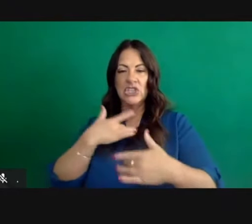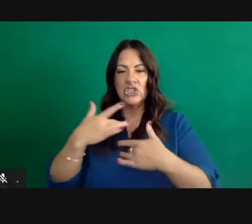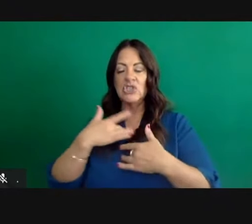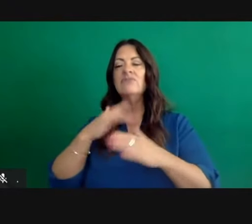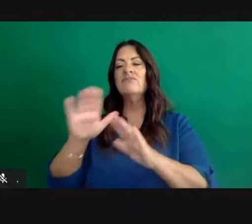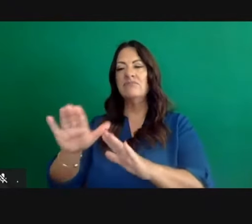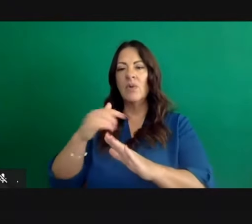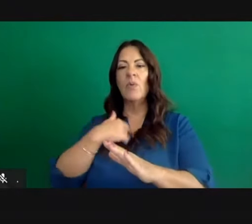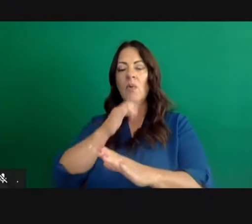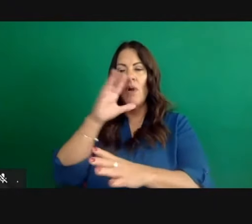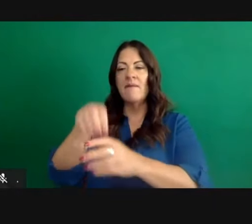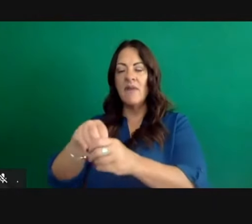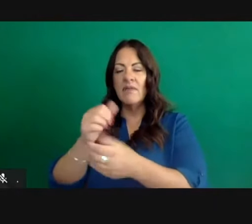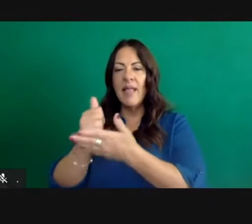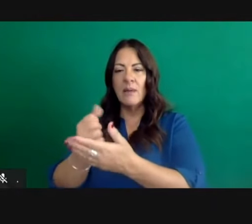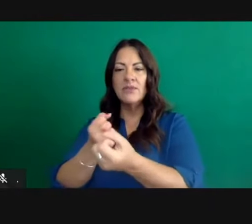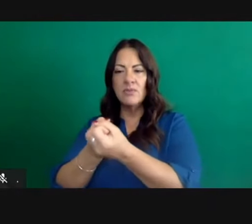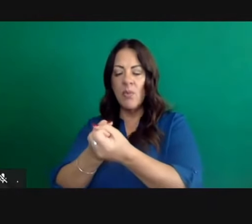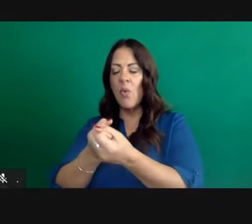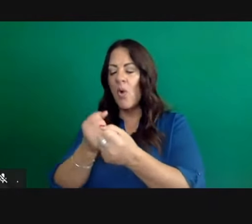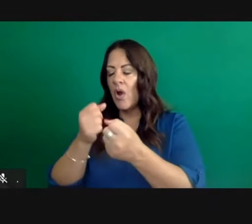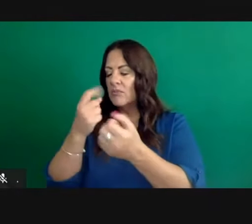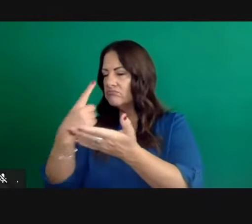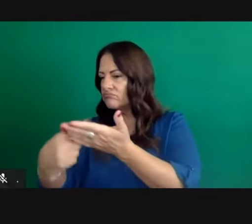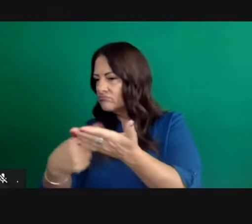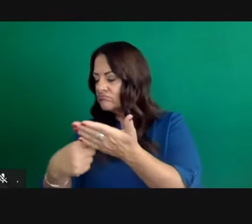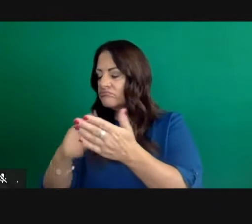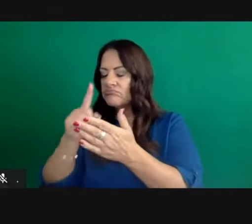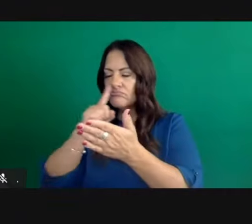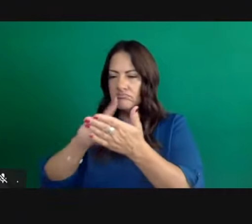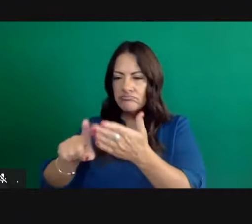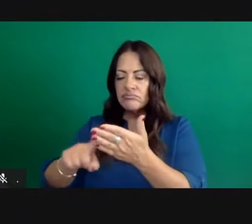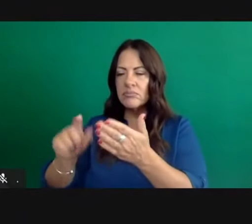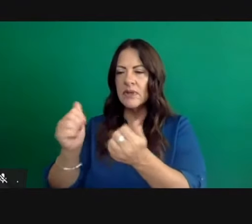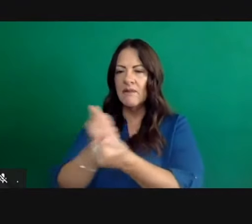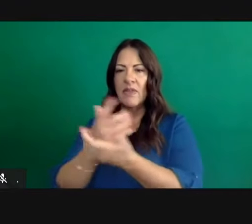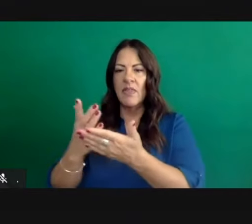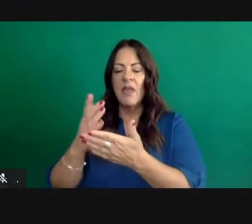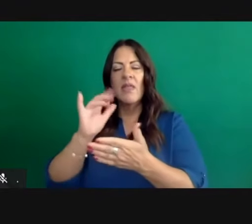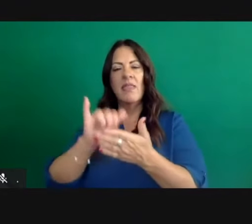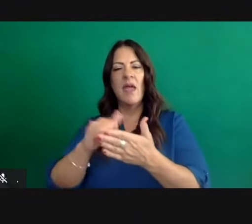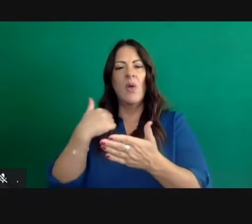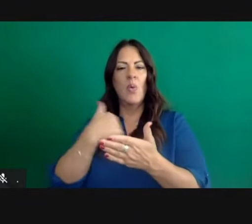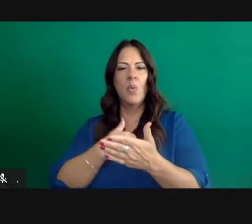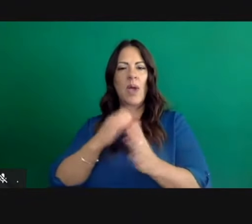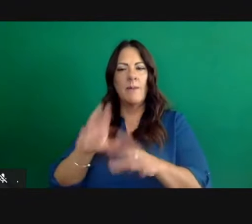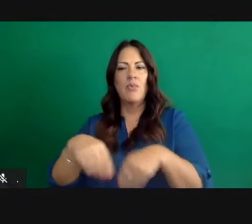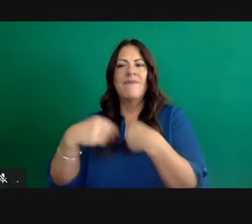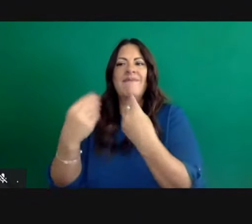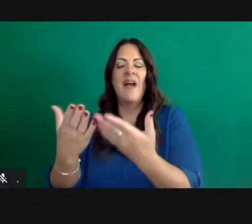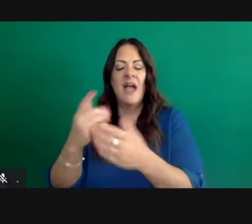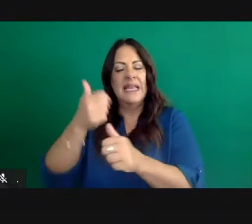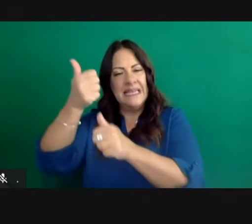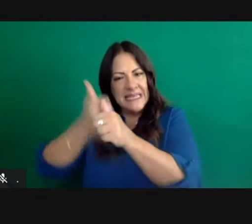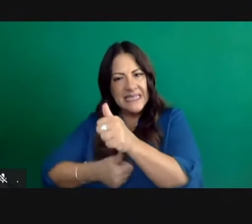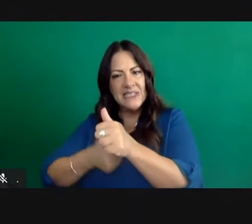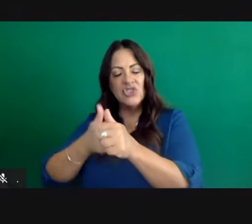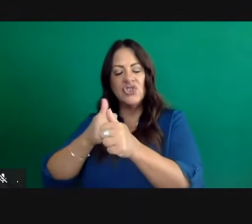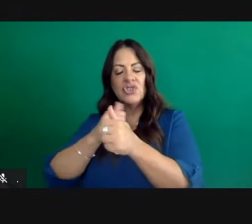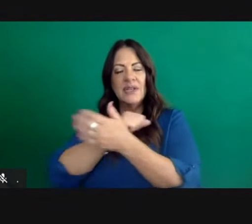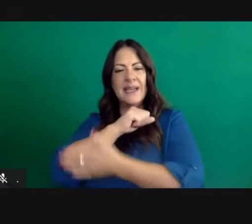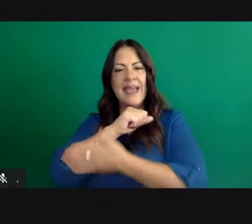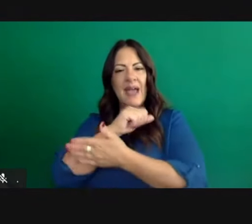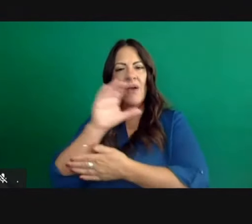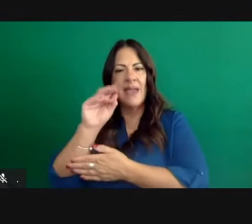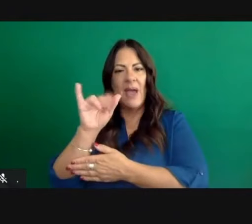to address them. The supportive engagement is what we provide each county that looks like they